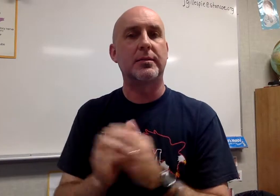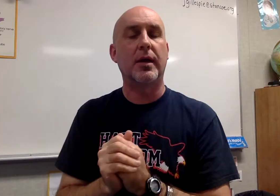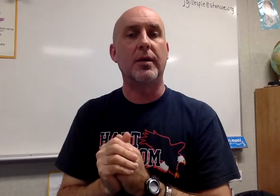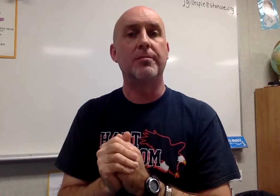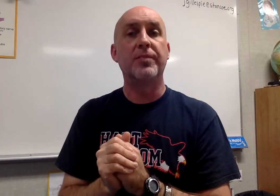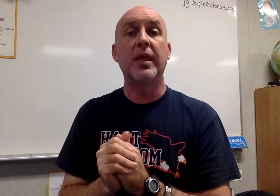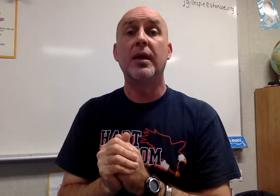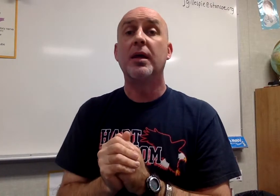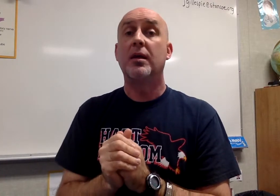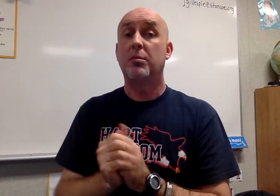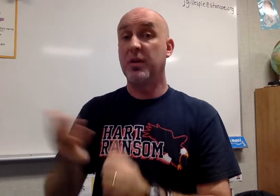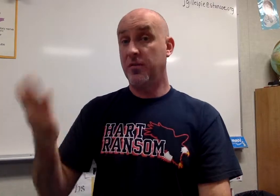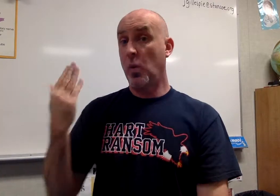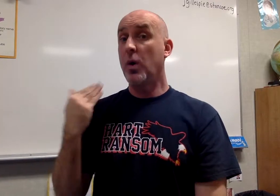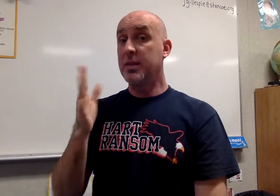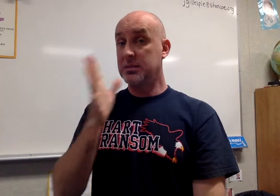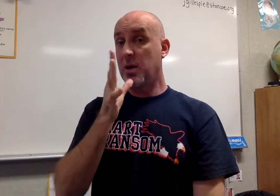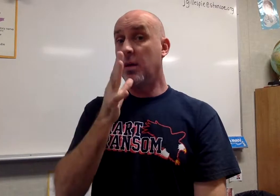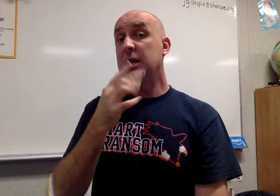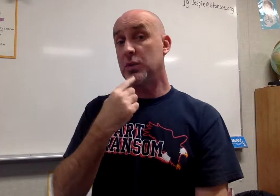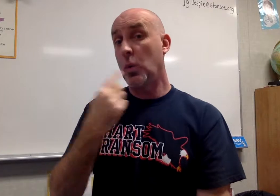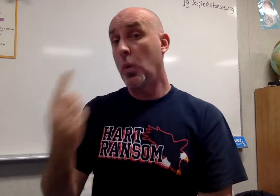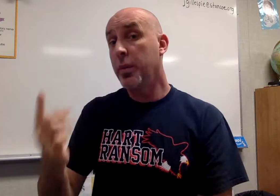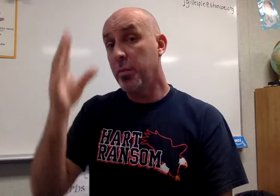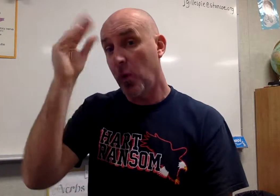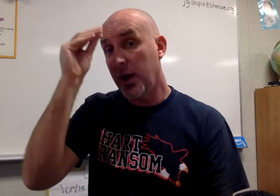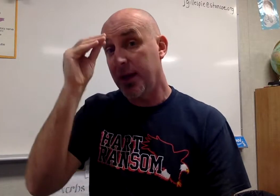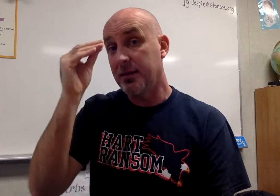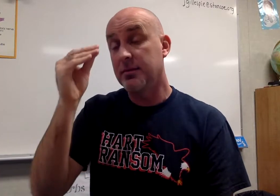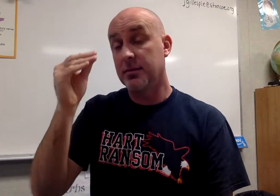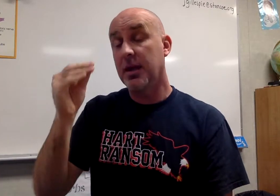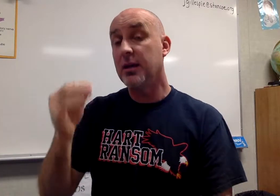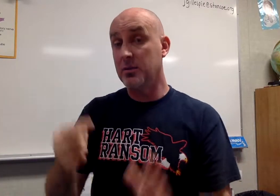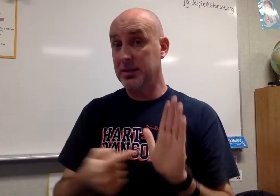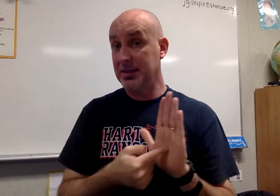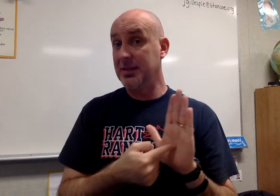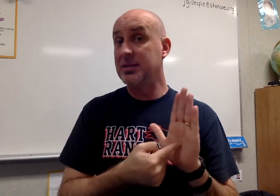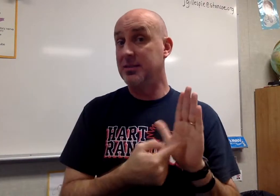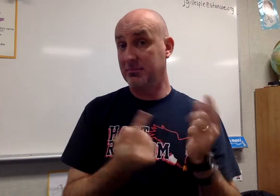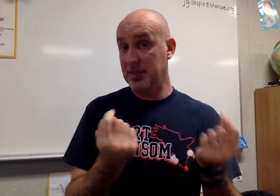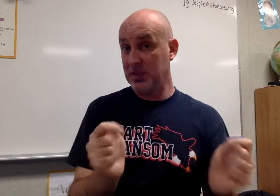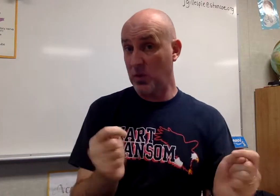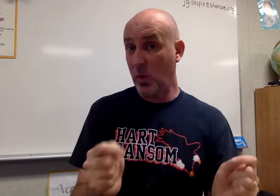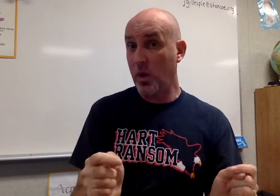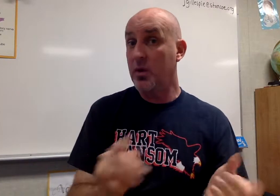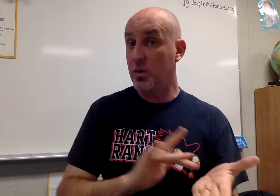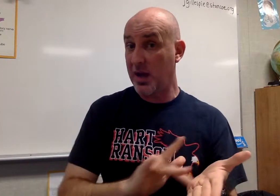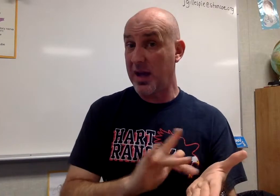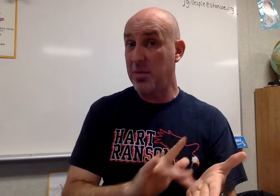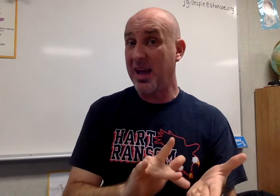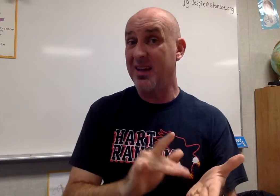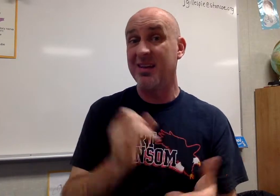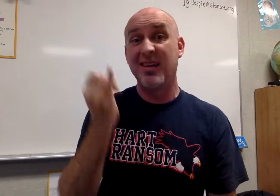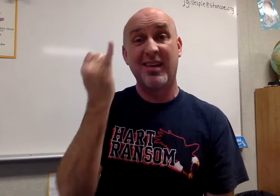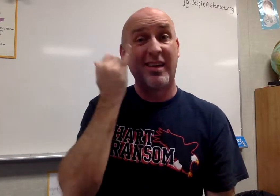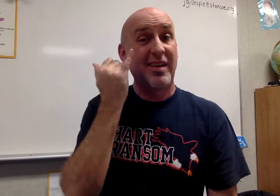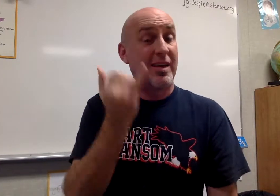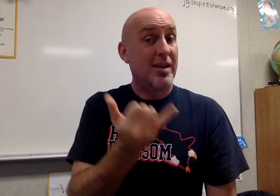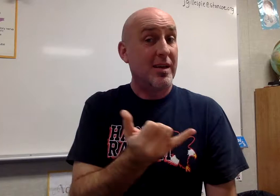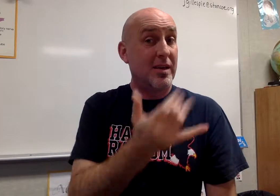okay? Before, this mom had told the boy, okay, do you see this toy or your iPad? If